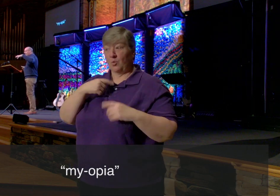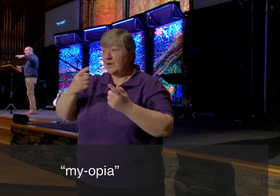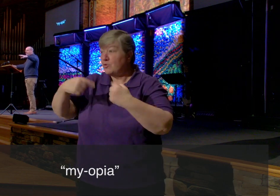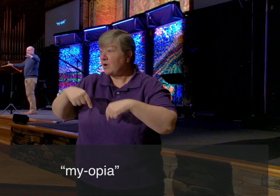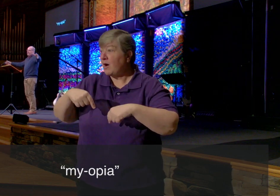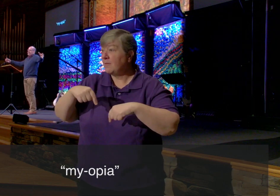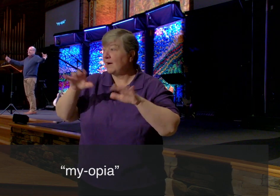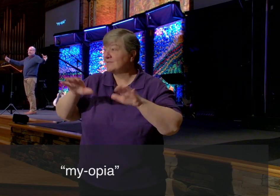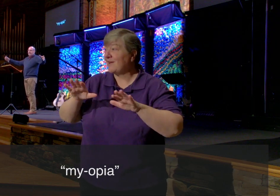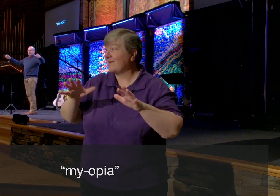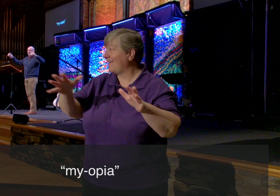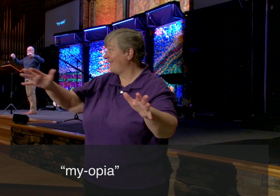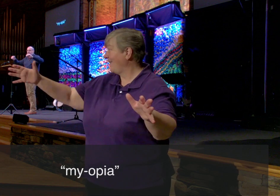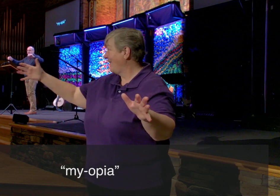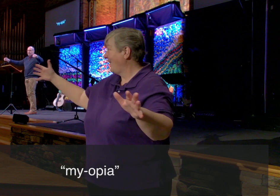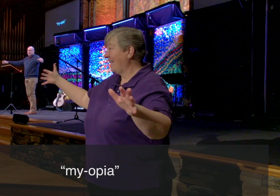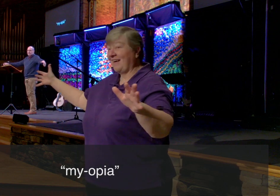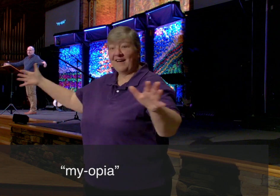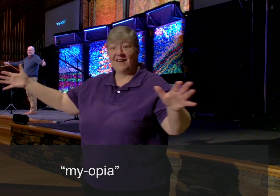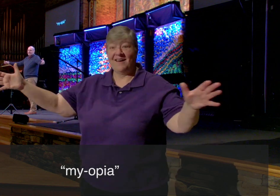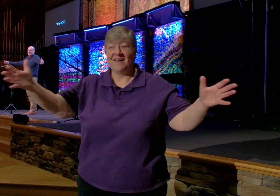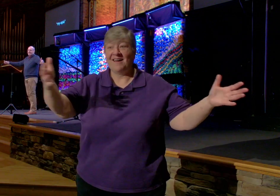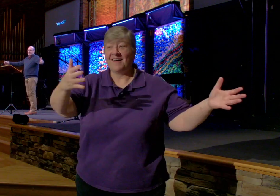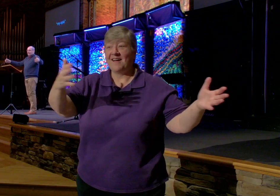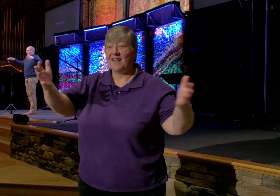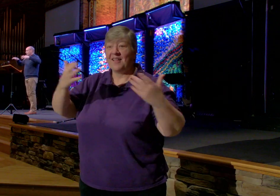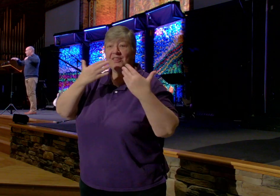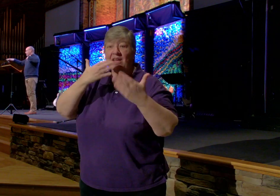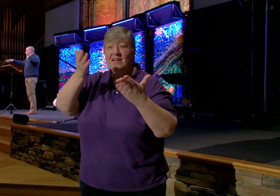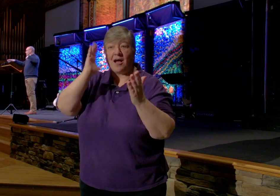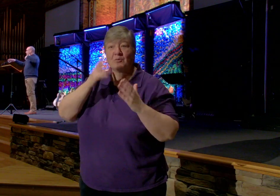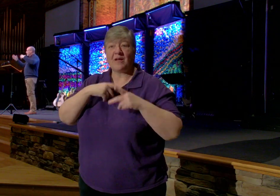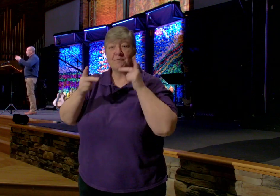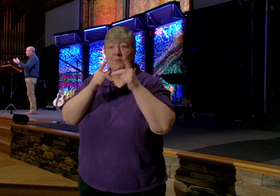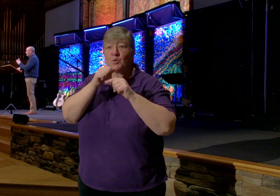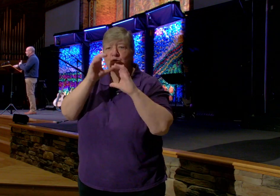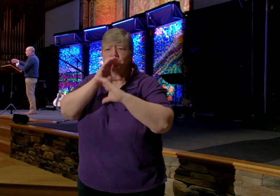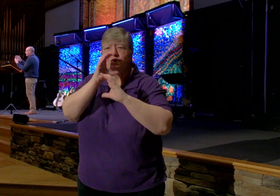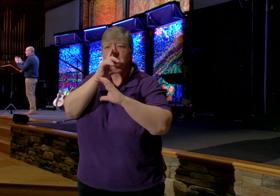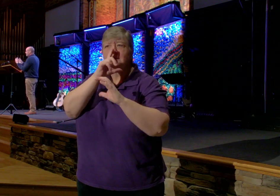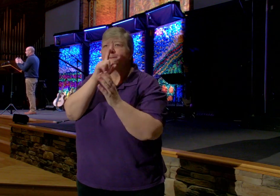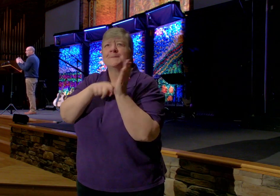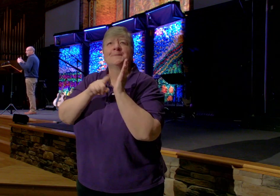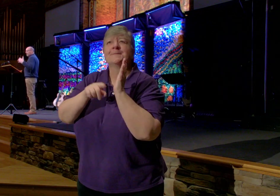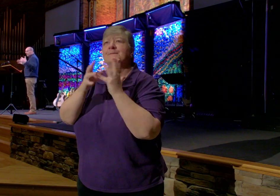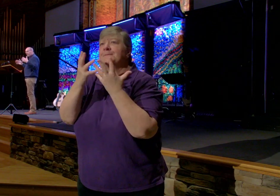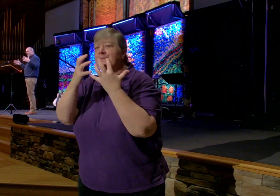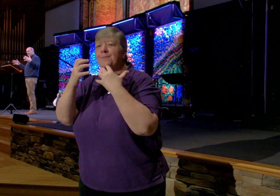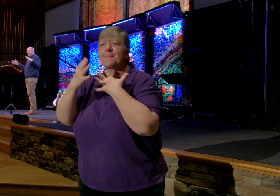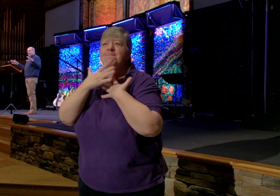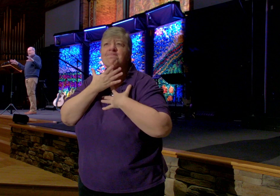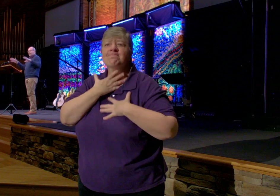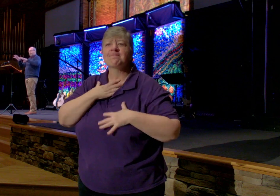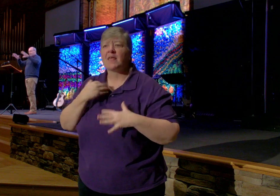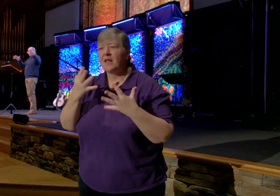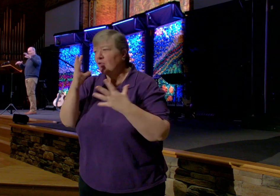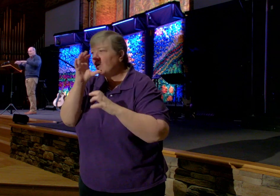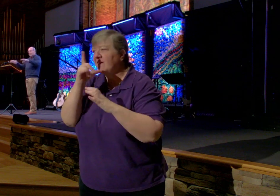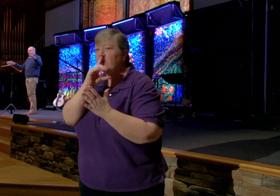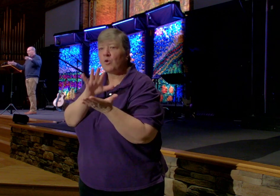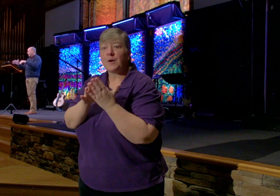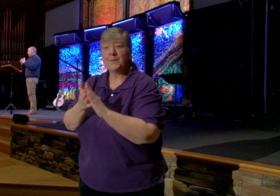here on Sunday morning, there always, thank God, are people who are searching, people who are exploring, people who are looking for